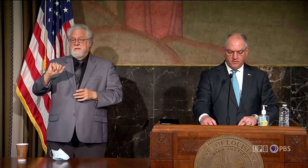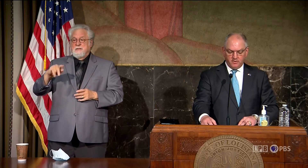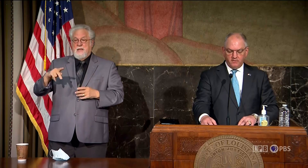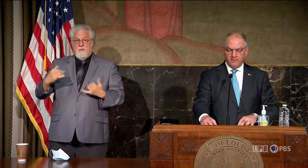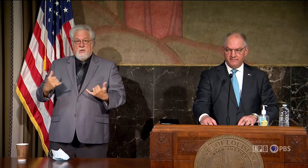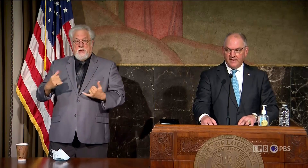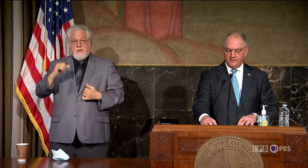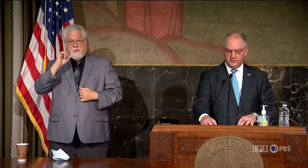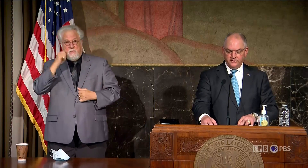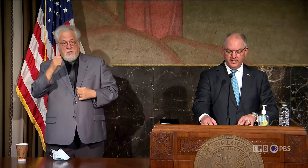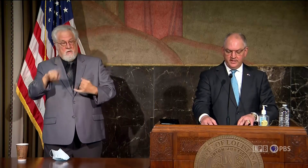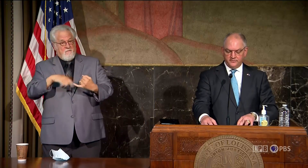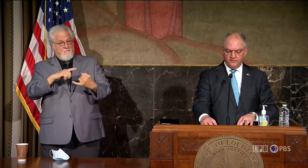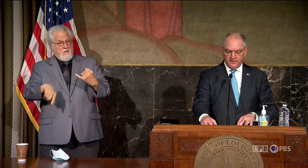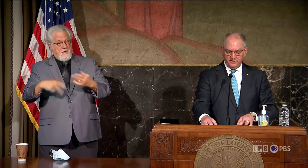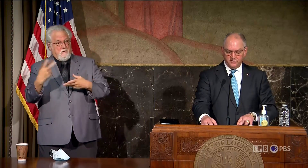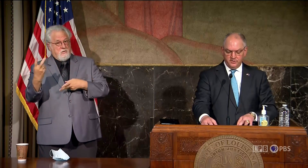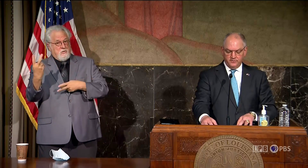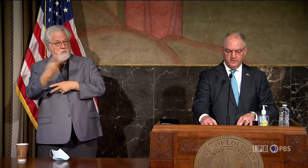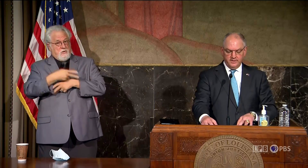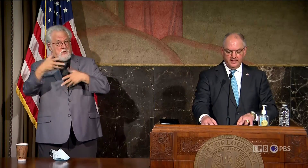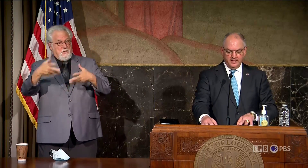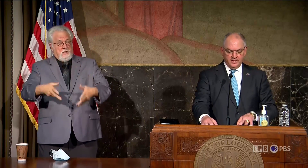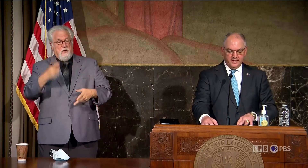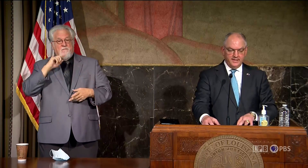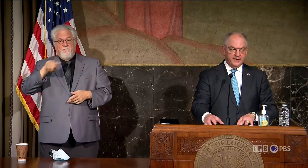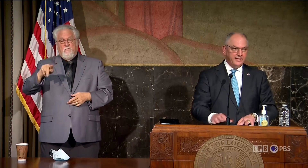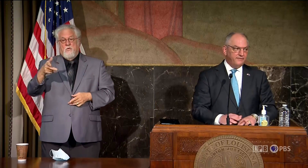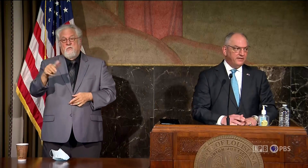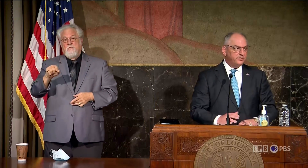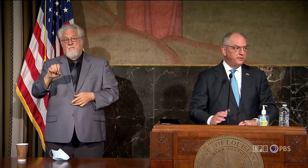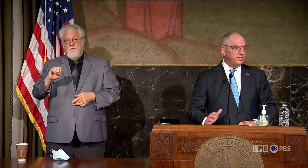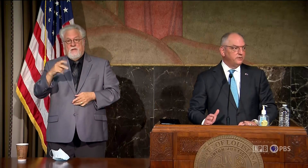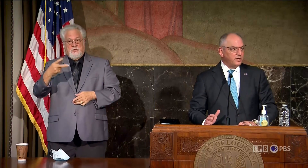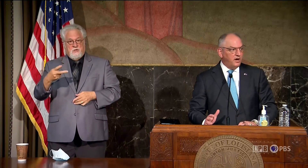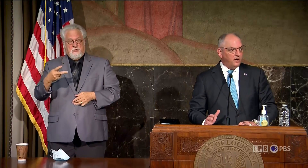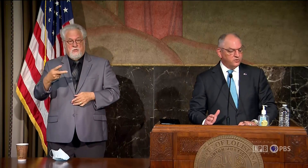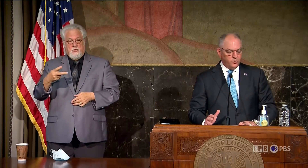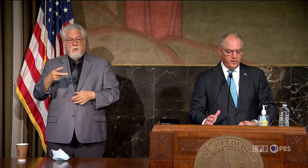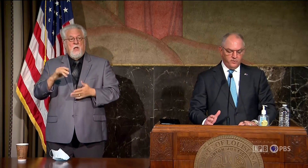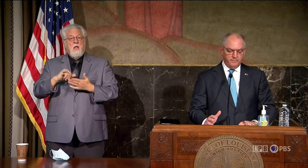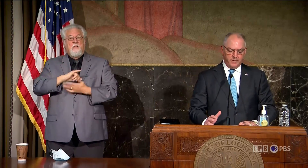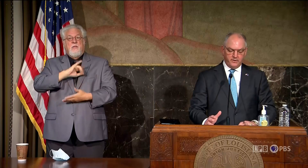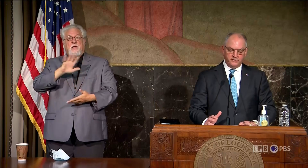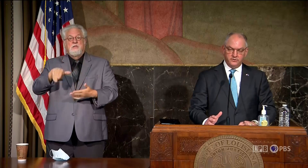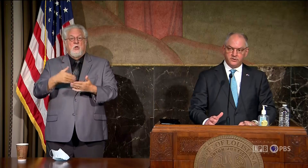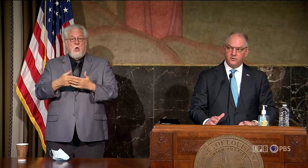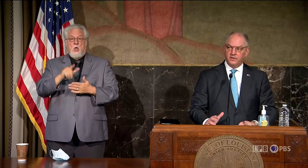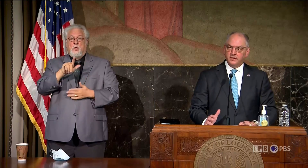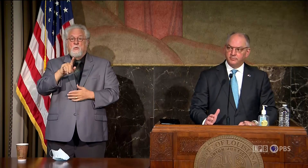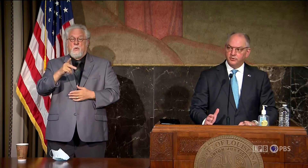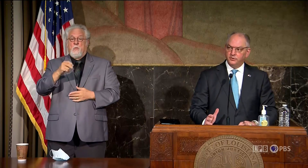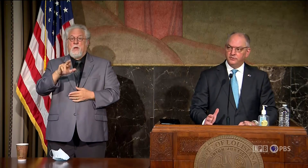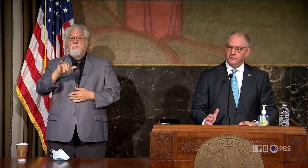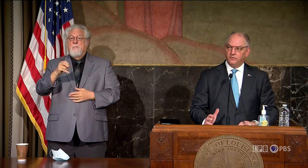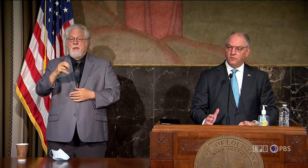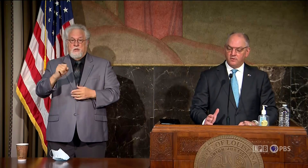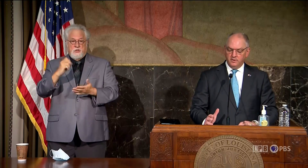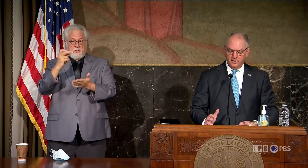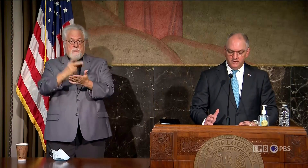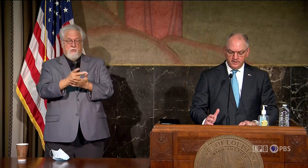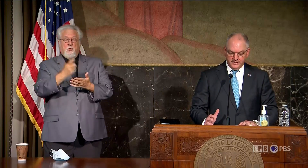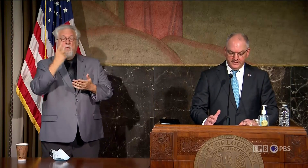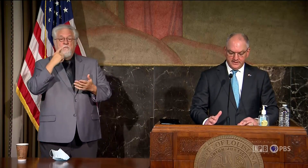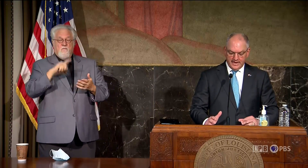and tomorrow are the final 2 days for phase 2. And phase 2 includes all 21 parishes currently approved